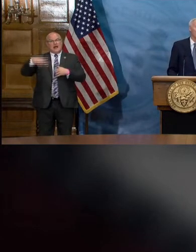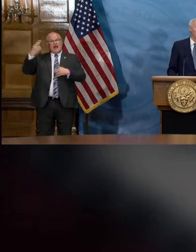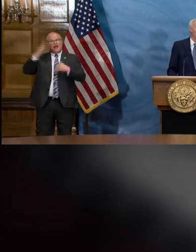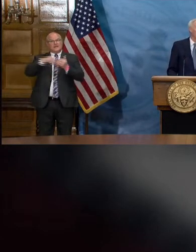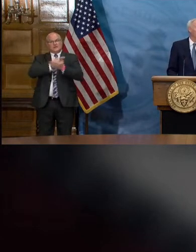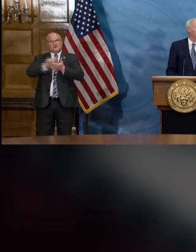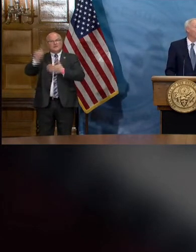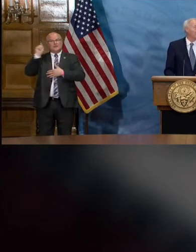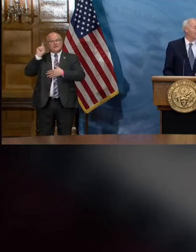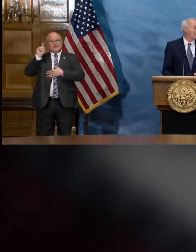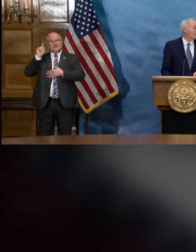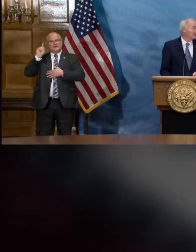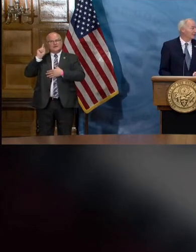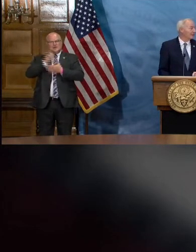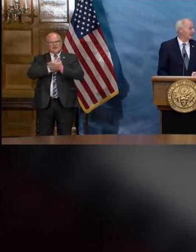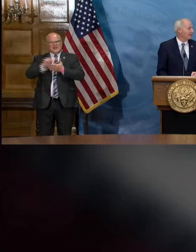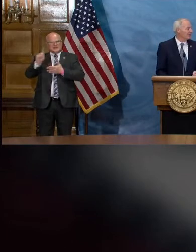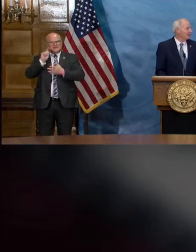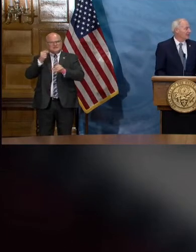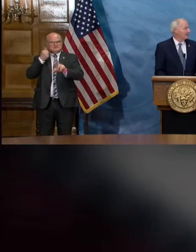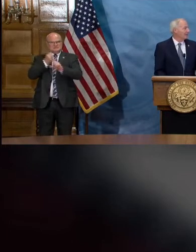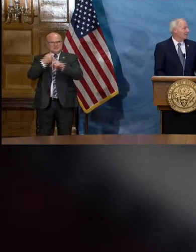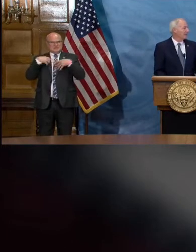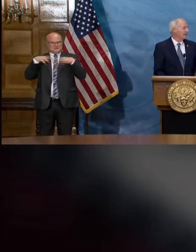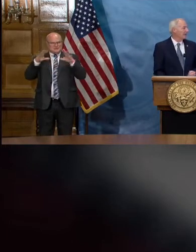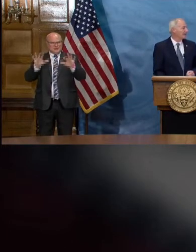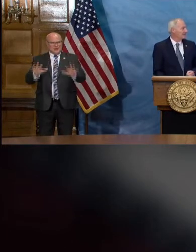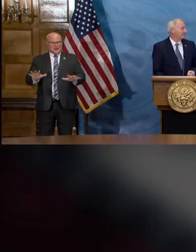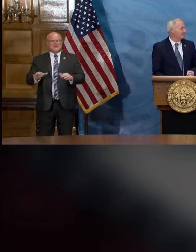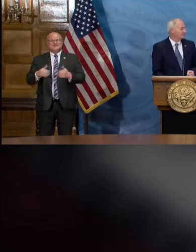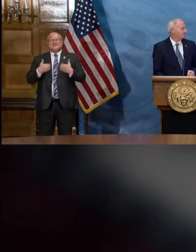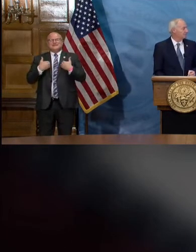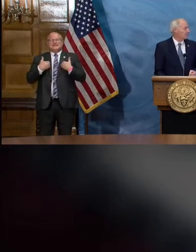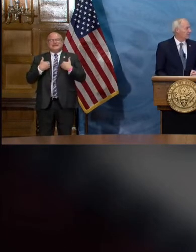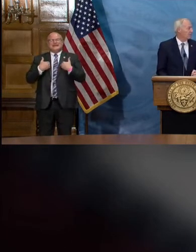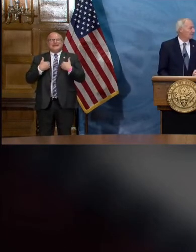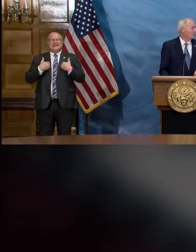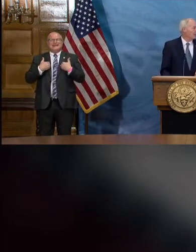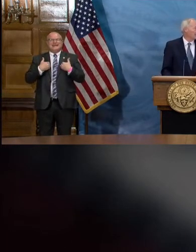week ago, but the week ago is when the snow started. We've got